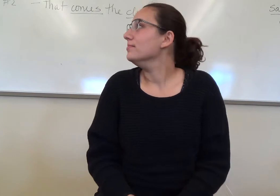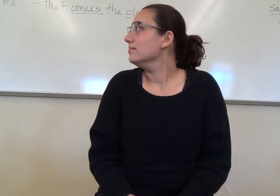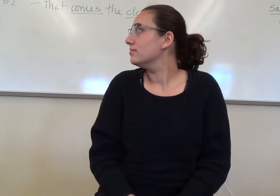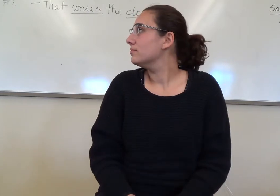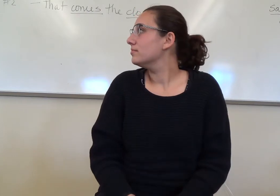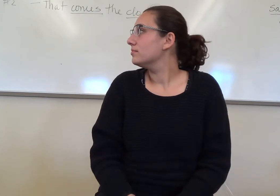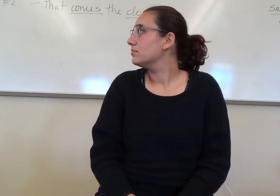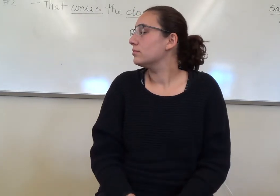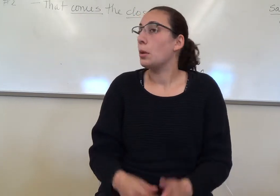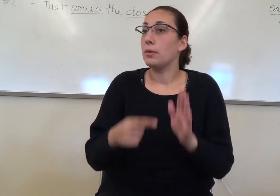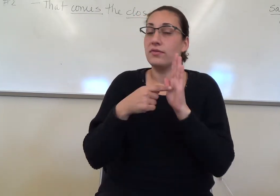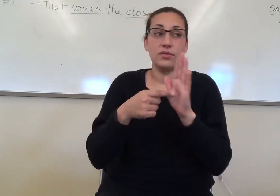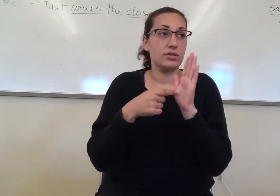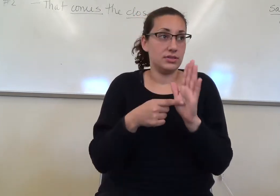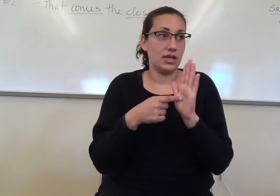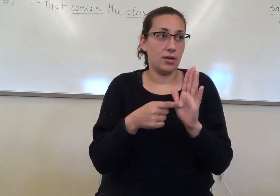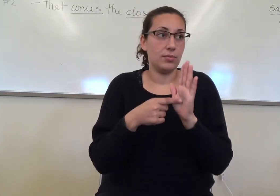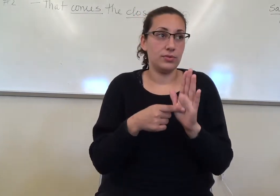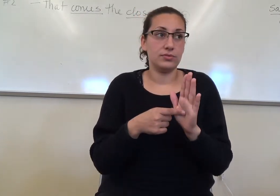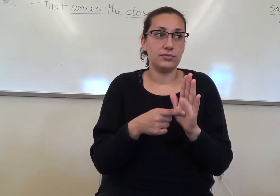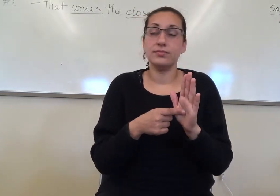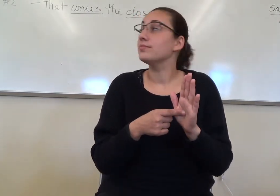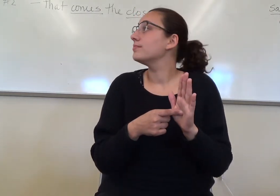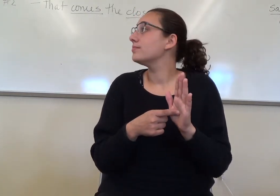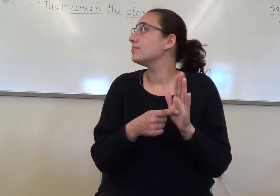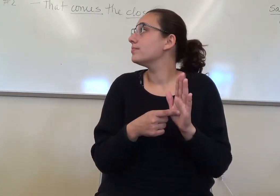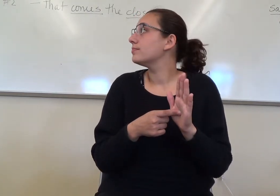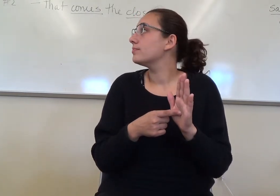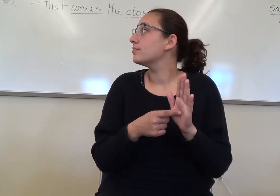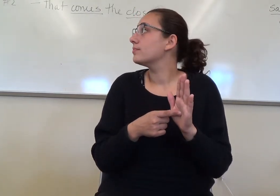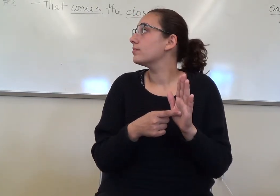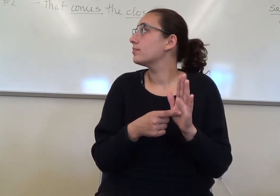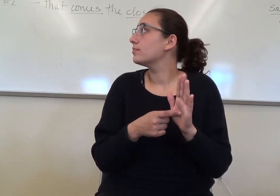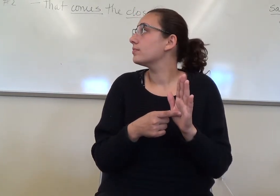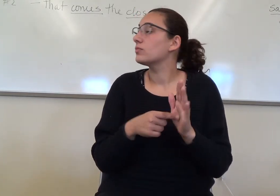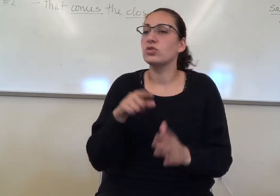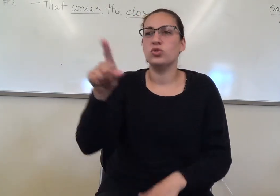example. The only thing they missed is this, and you should be able to fill this in.